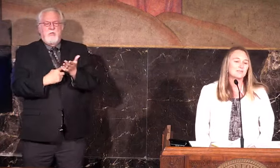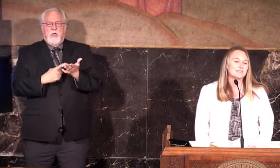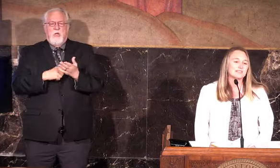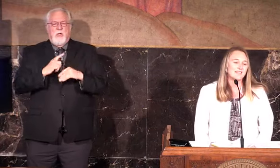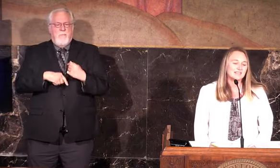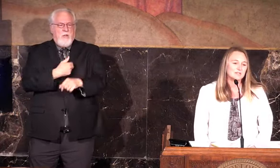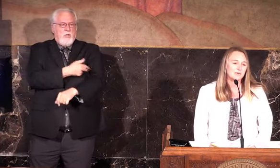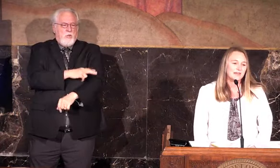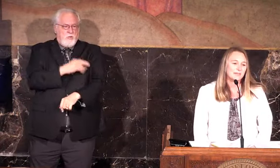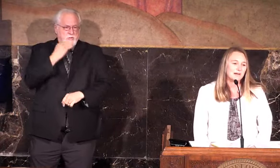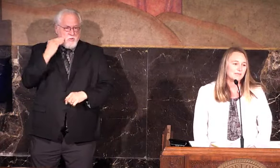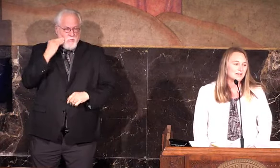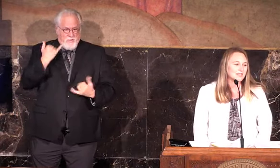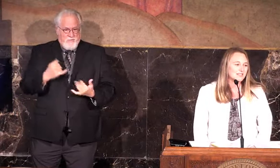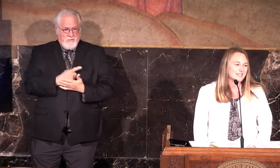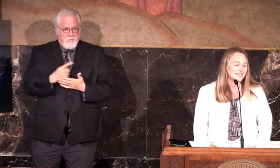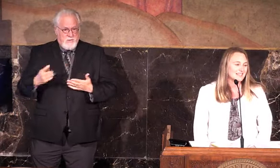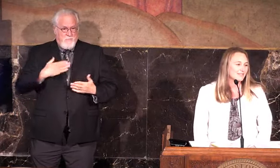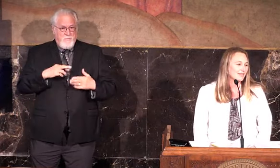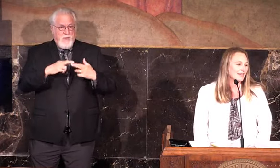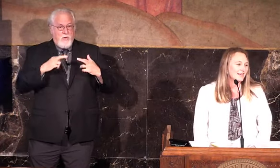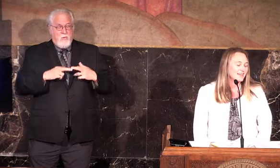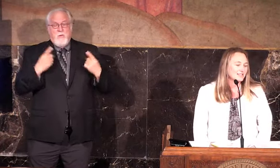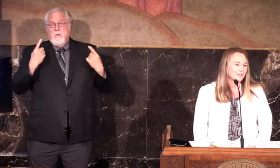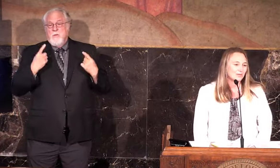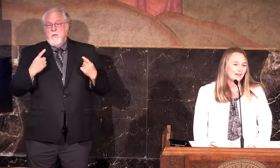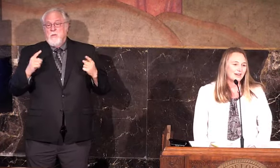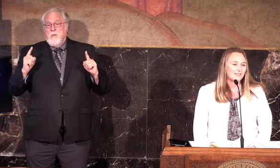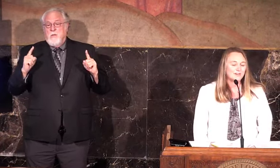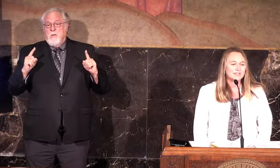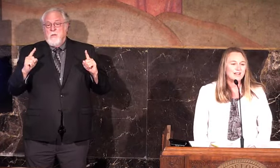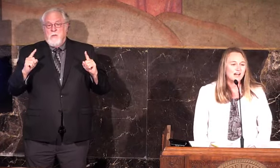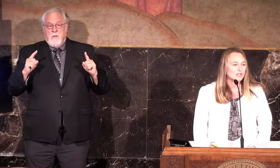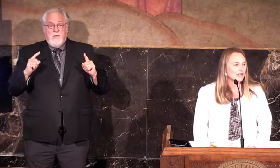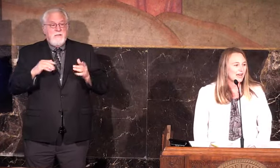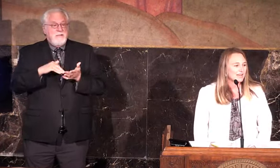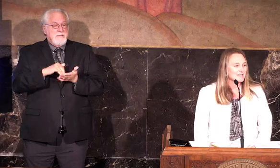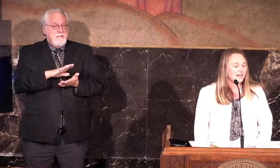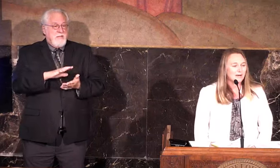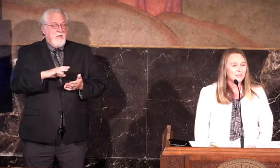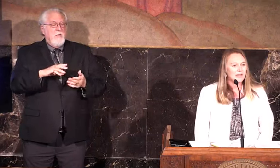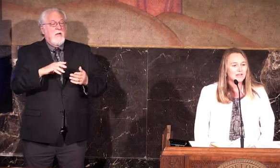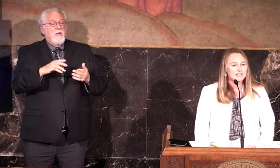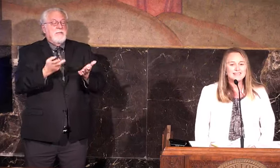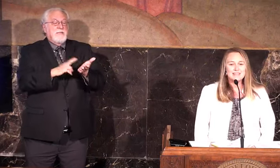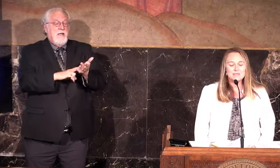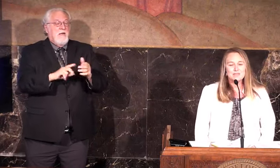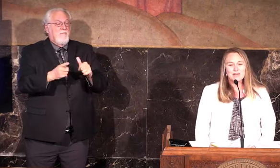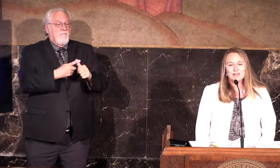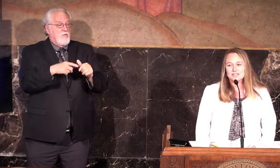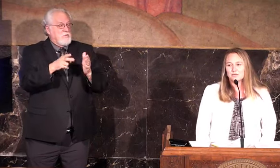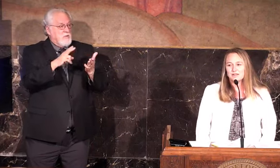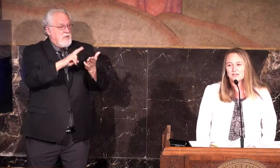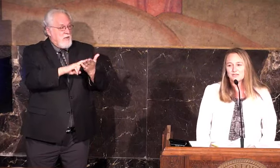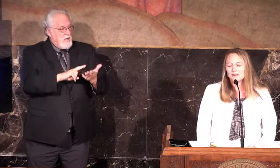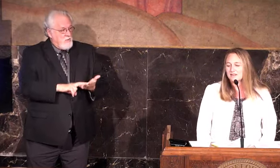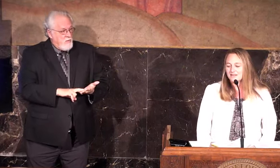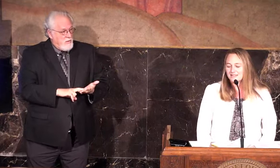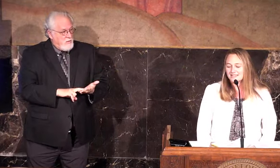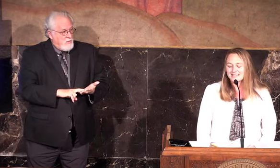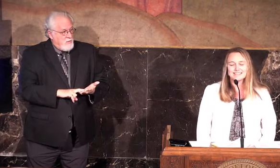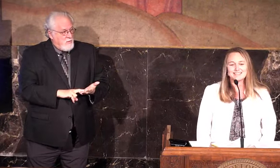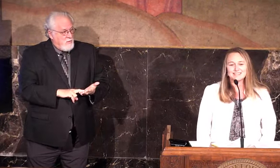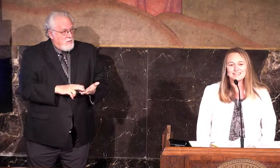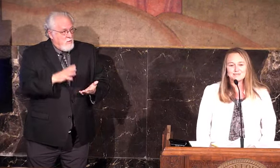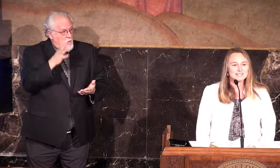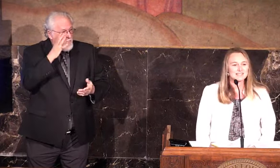nursing homes, is that this week my region successfully deployed our first contract team that is going on